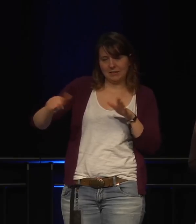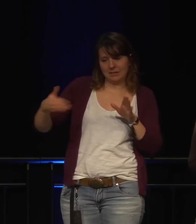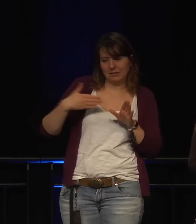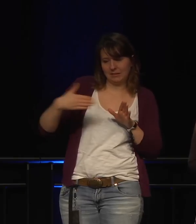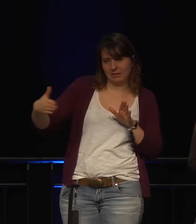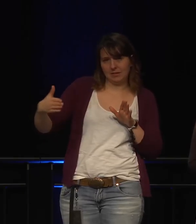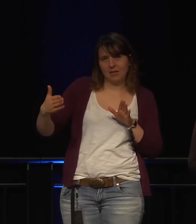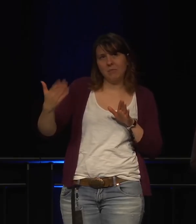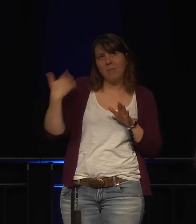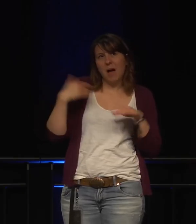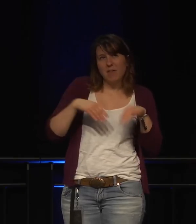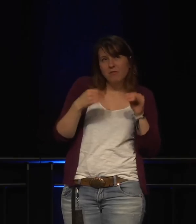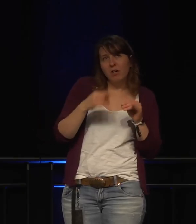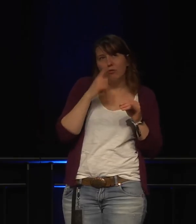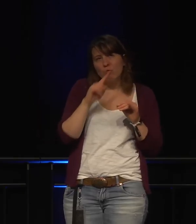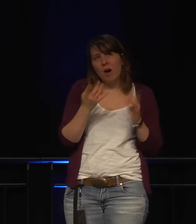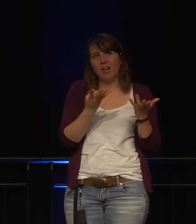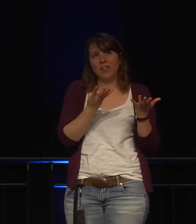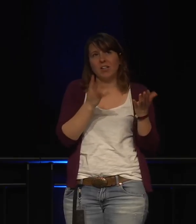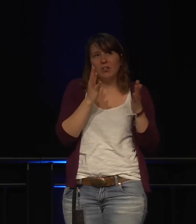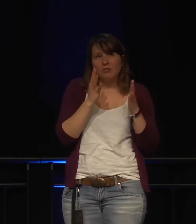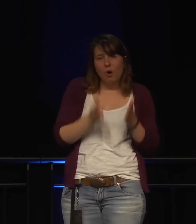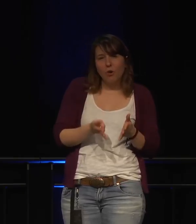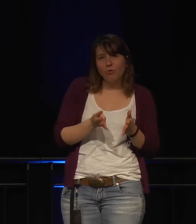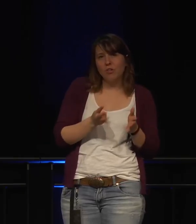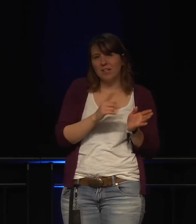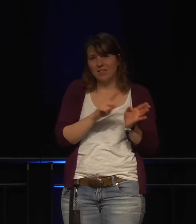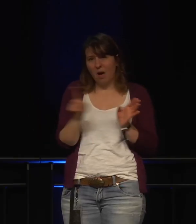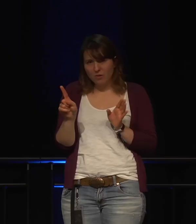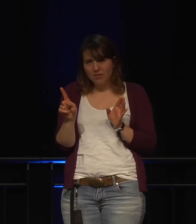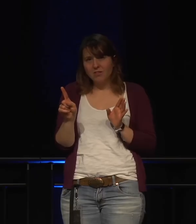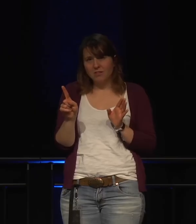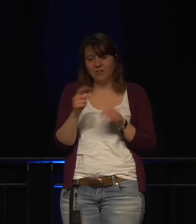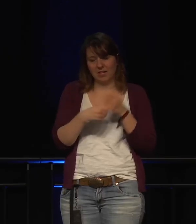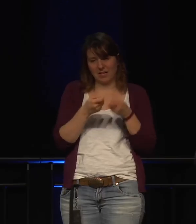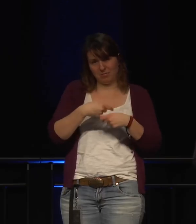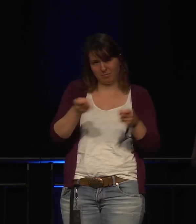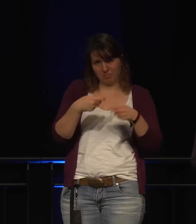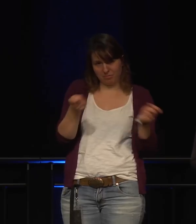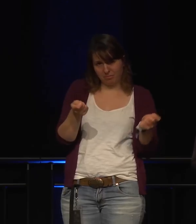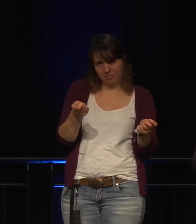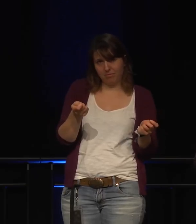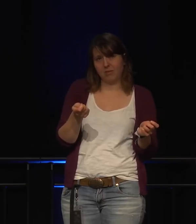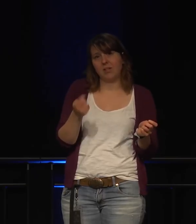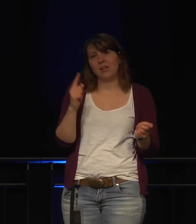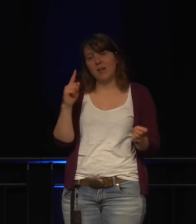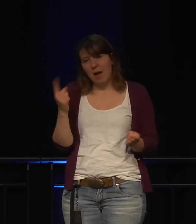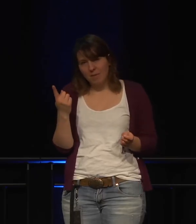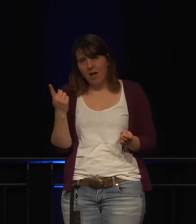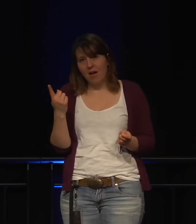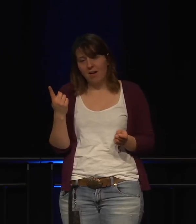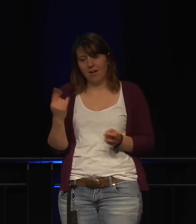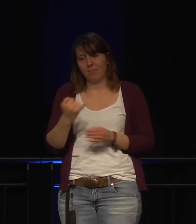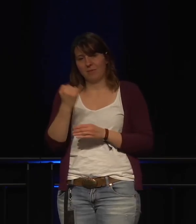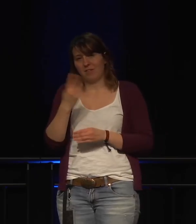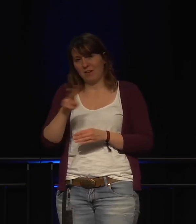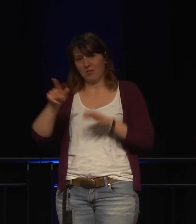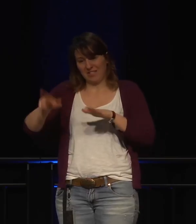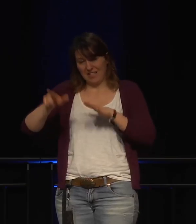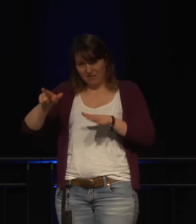digital assistants in the last year. In this quarter three of 2016,